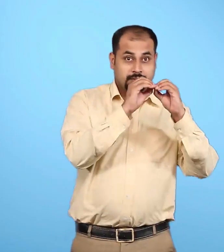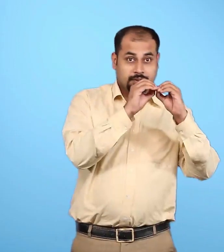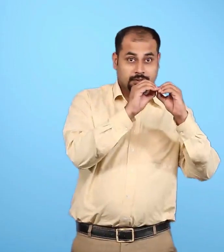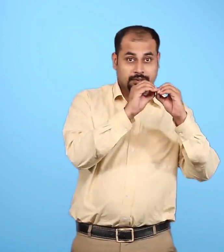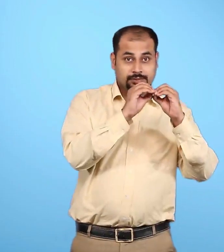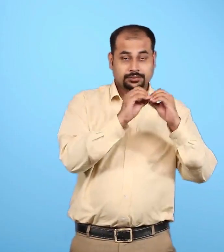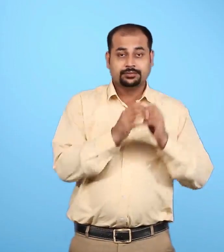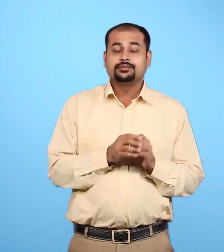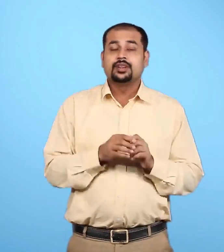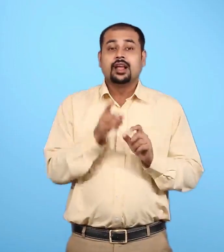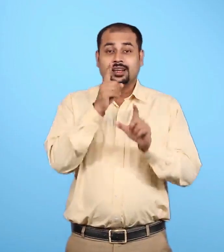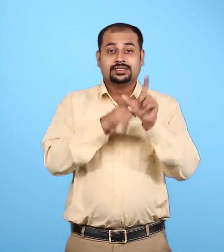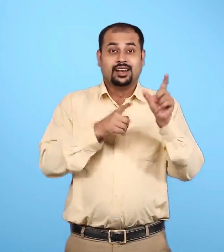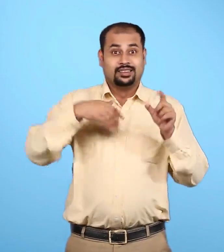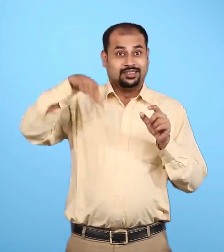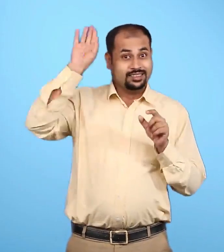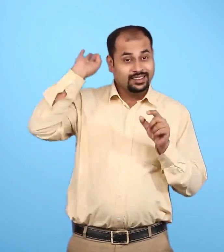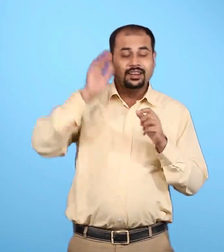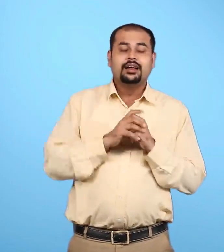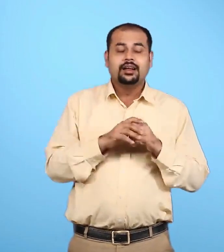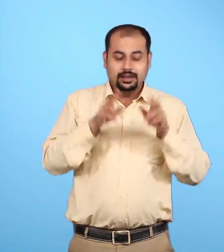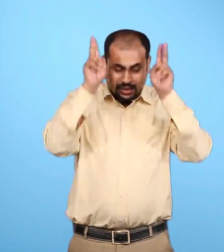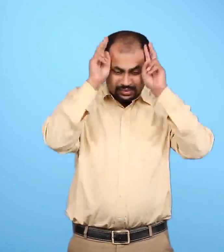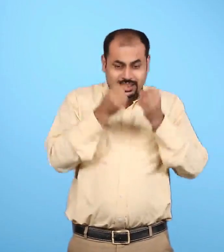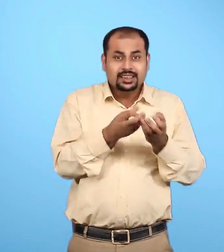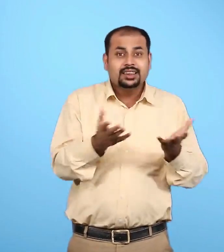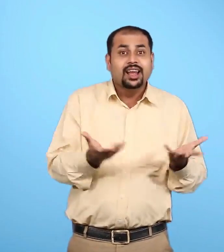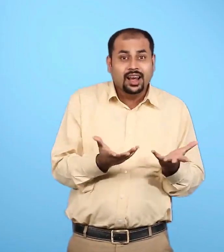B. Double the number in the last year.